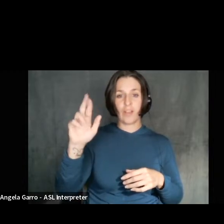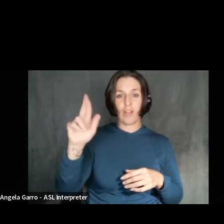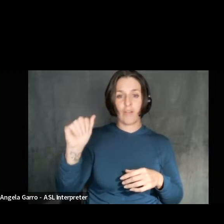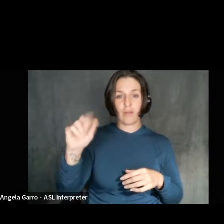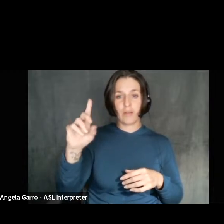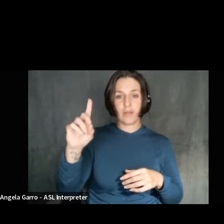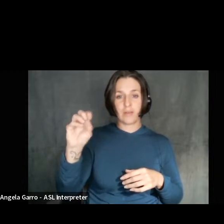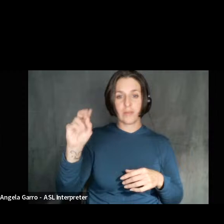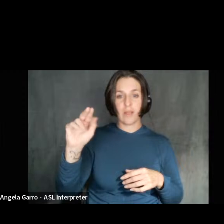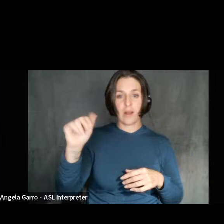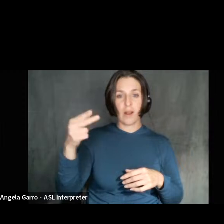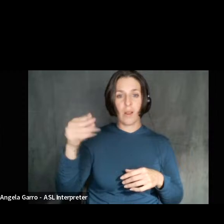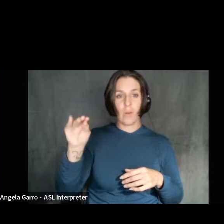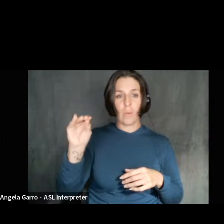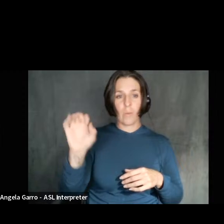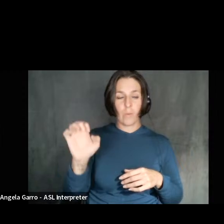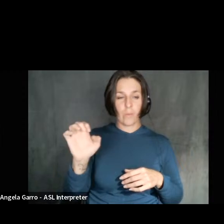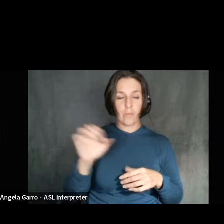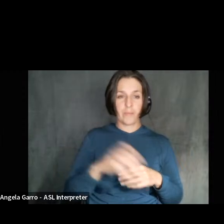Yay.